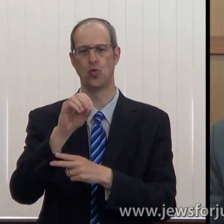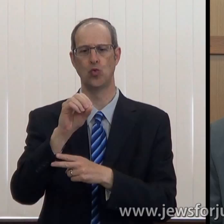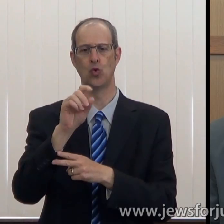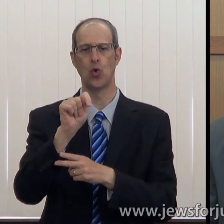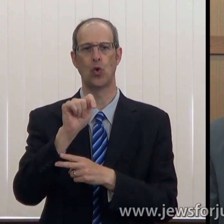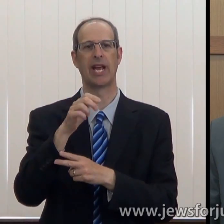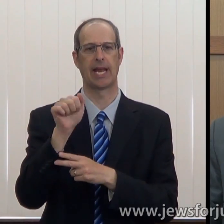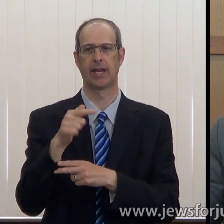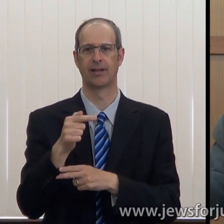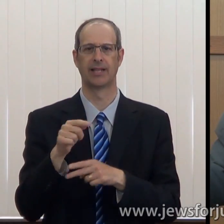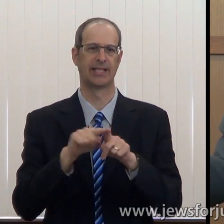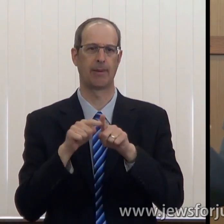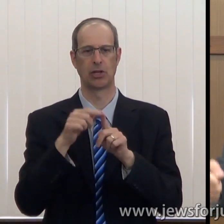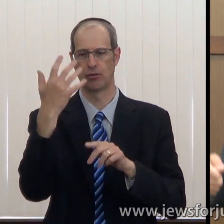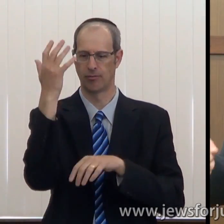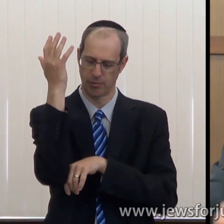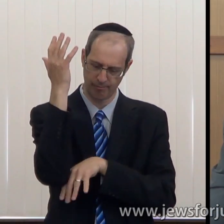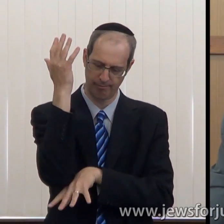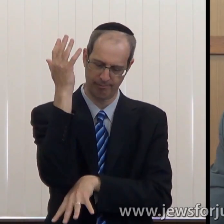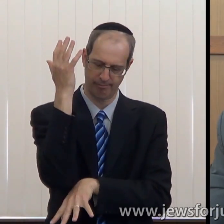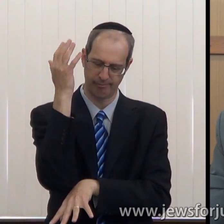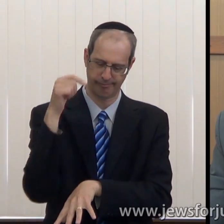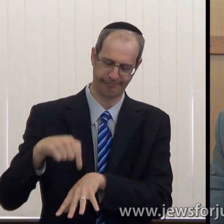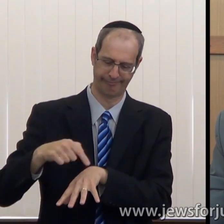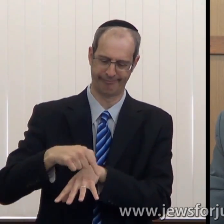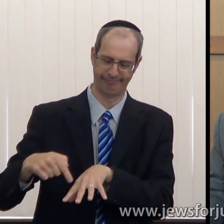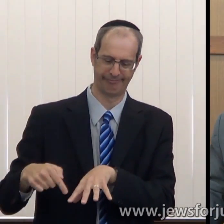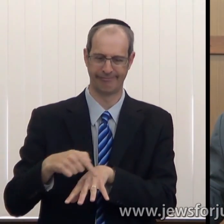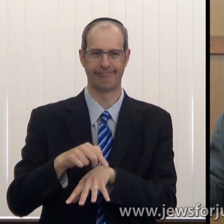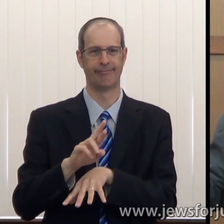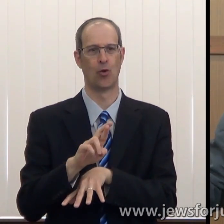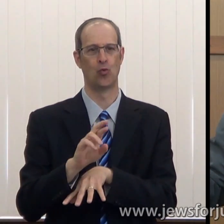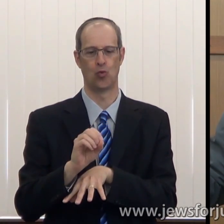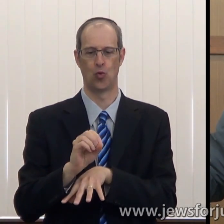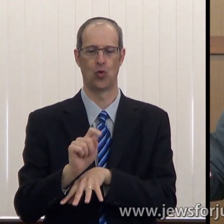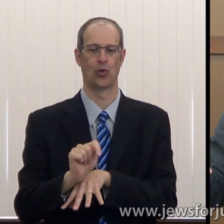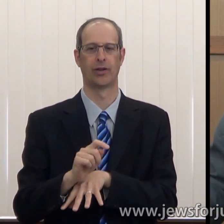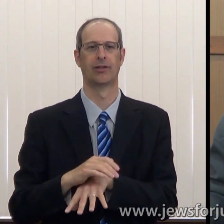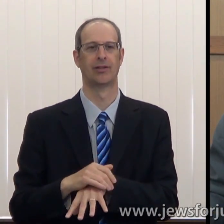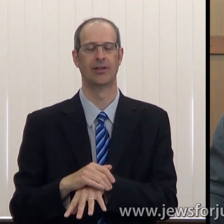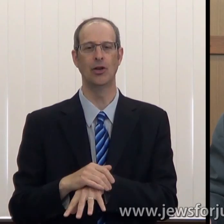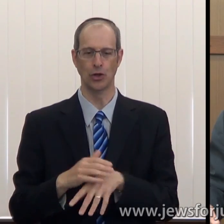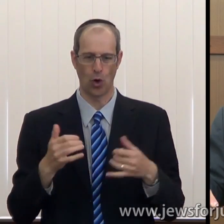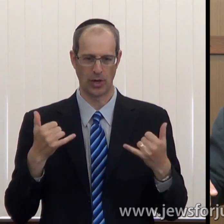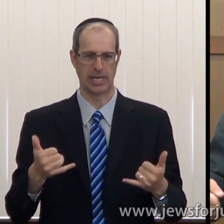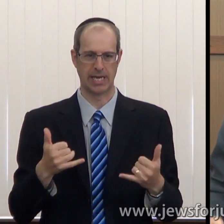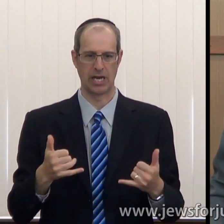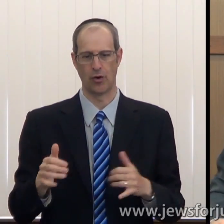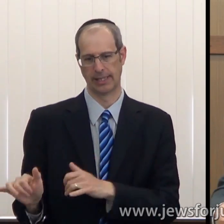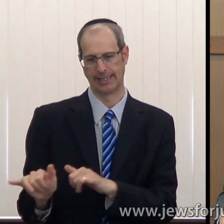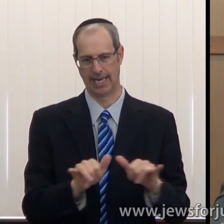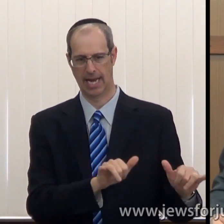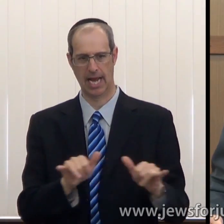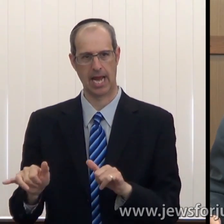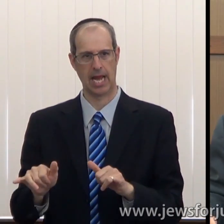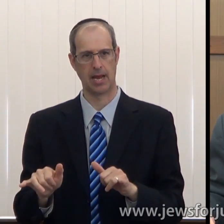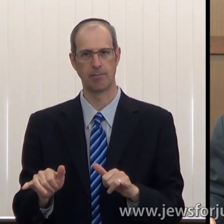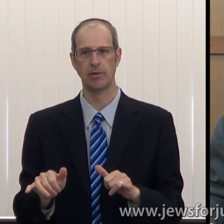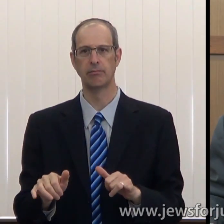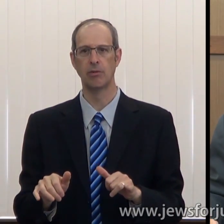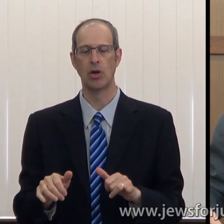Rooting. Like a plant has a root. So here he wanted this student to get rooted in the